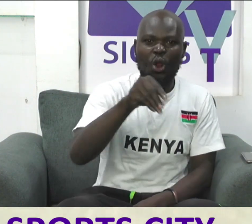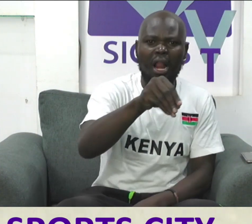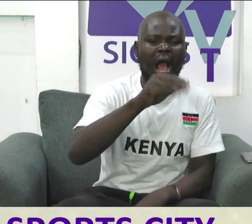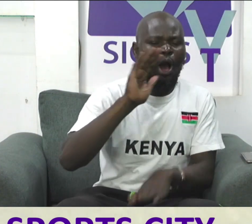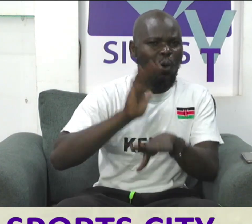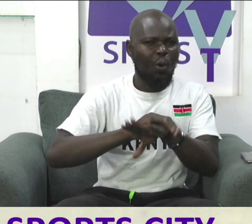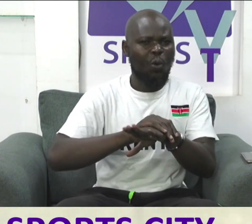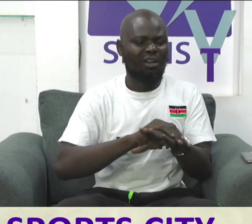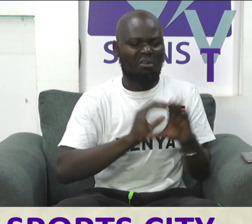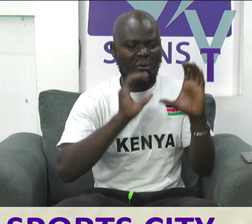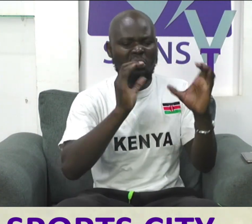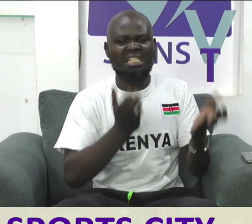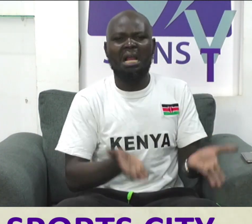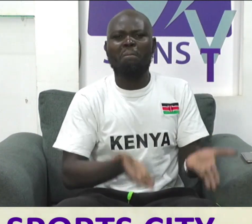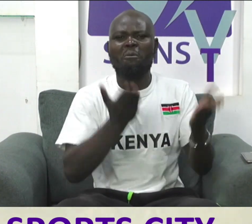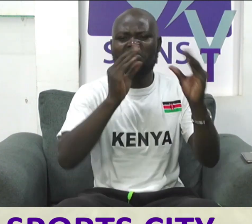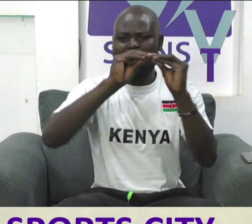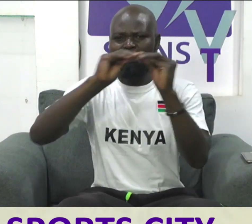we'll tell you what happened.